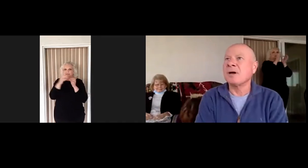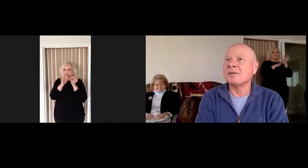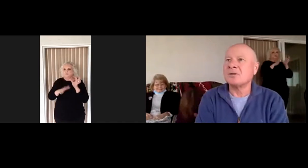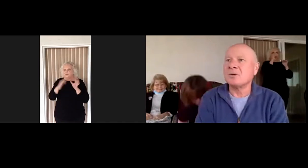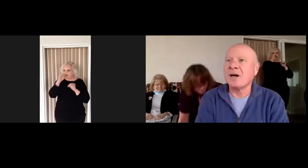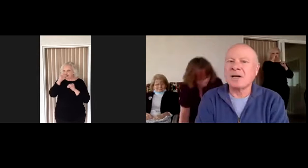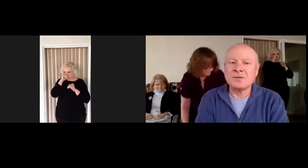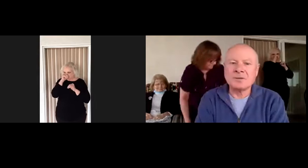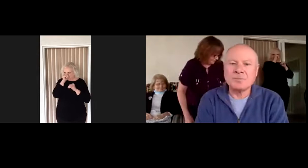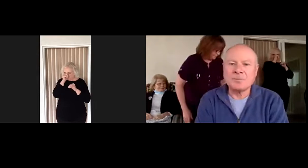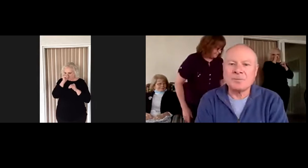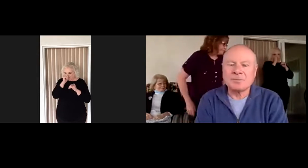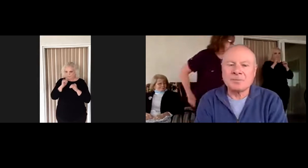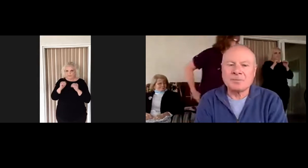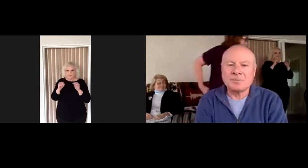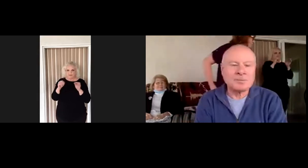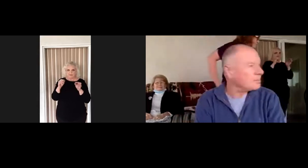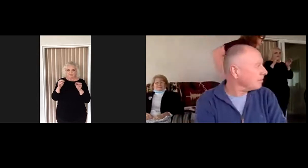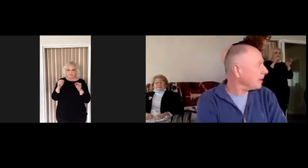So